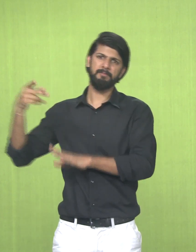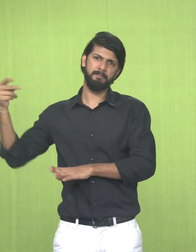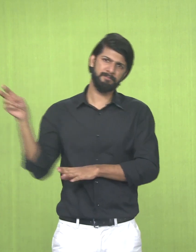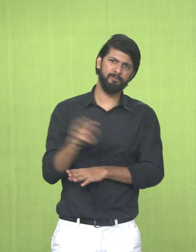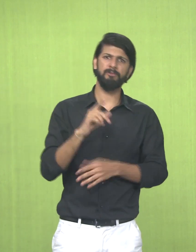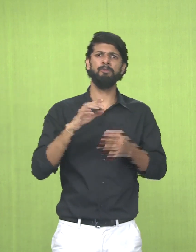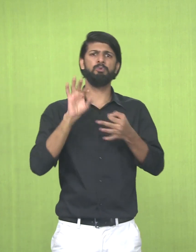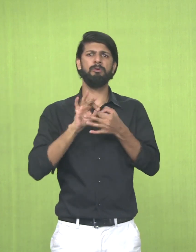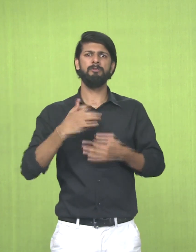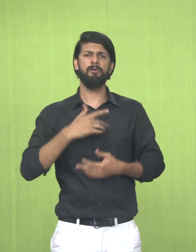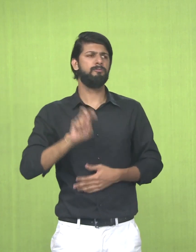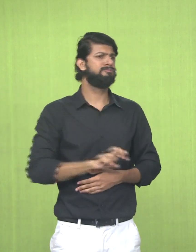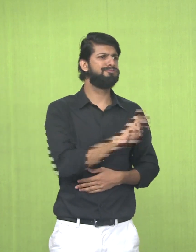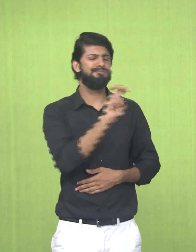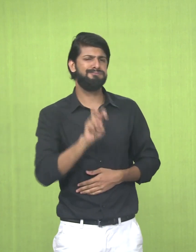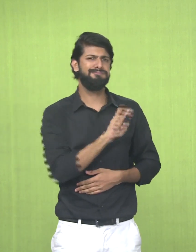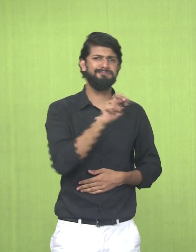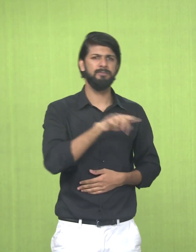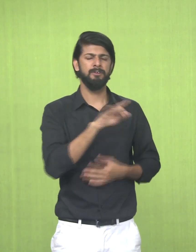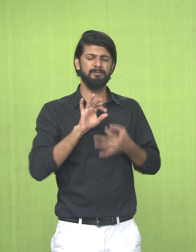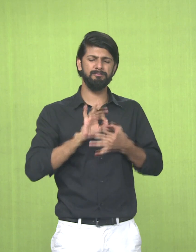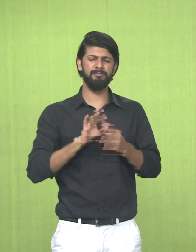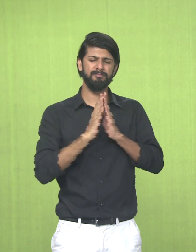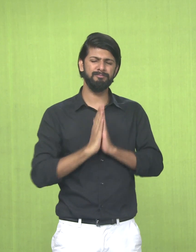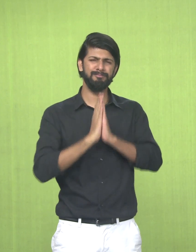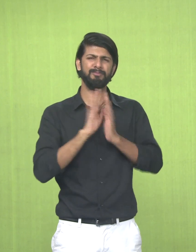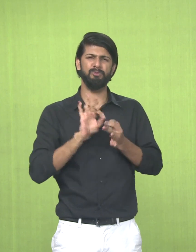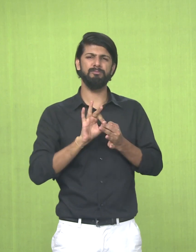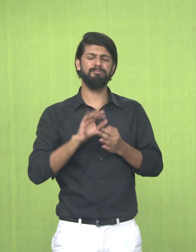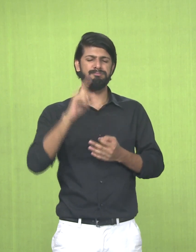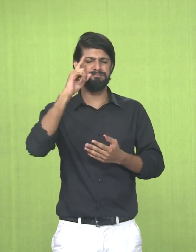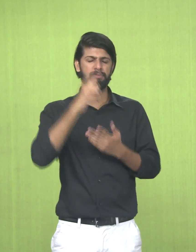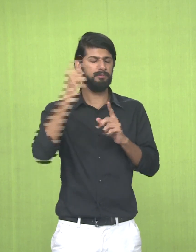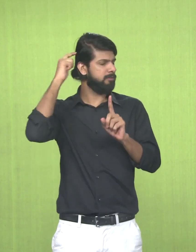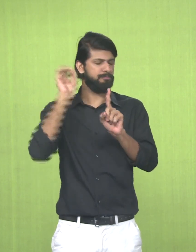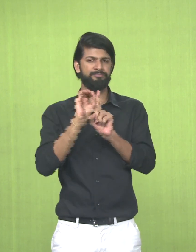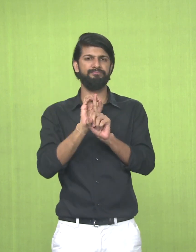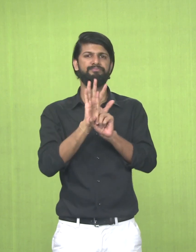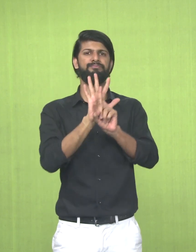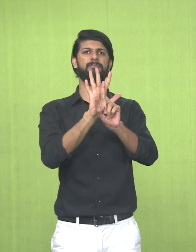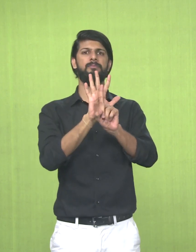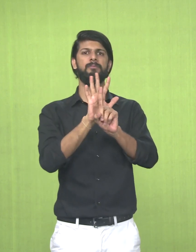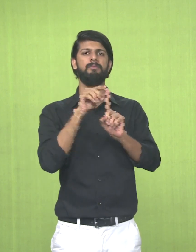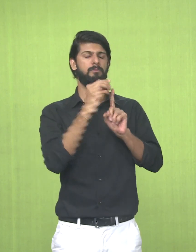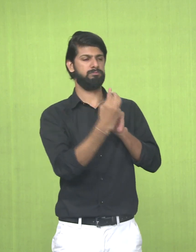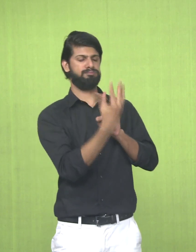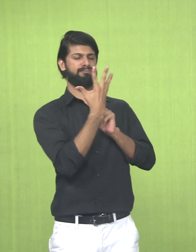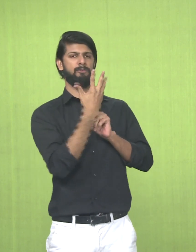who leaves societal life, family life, to be on a path or journey to become like Buddha,